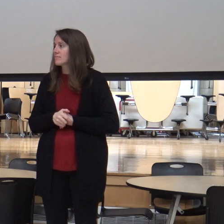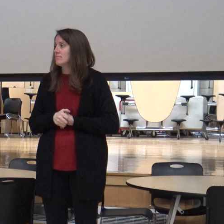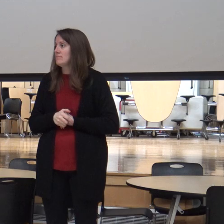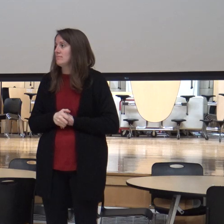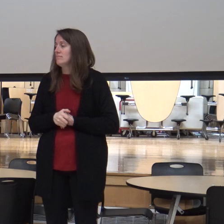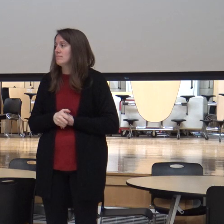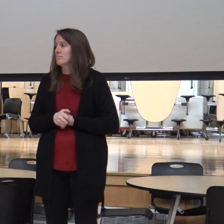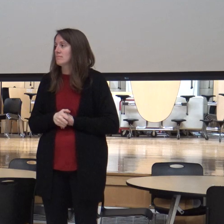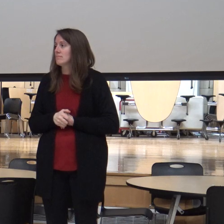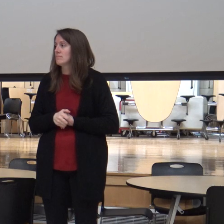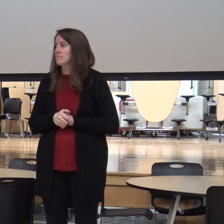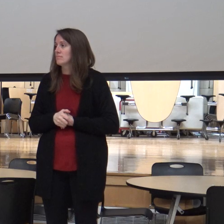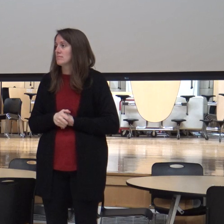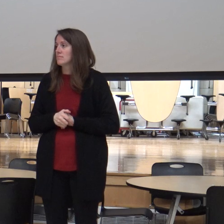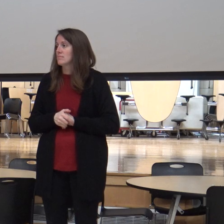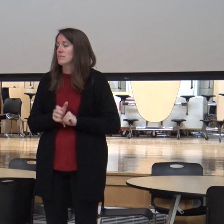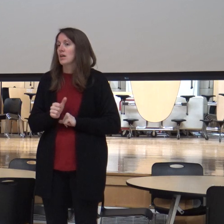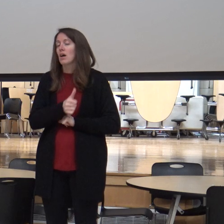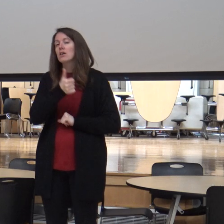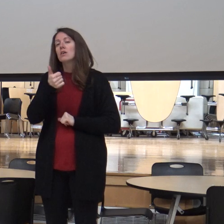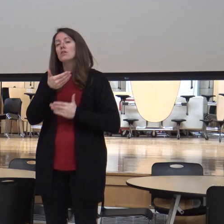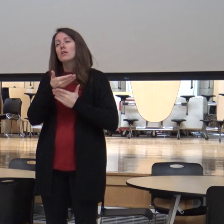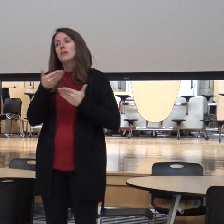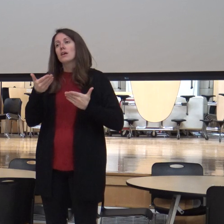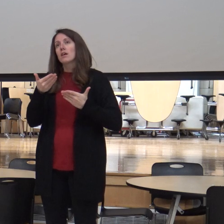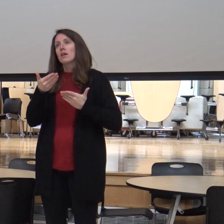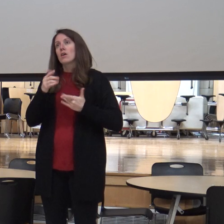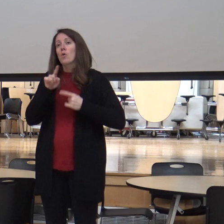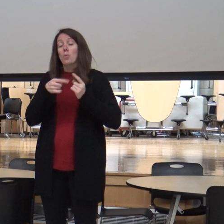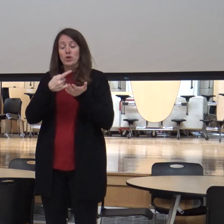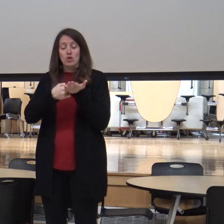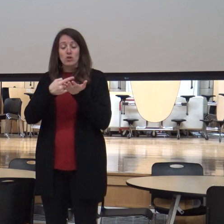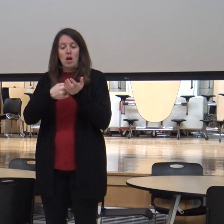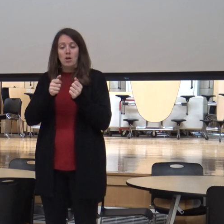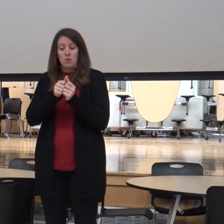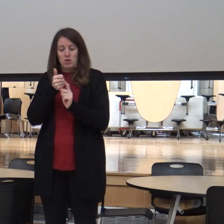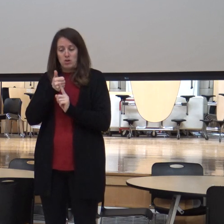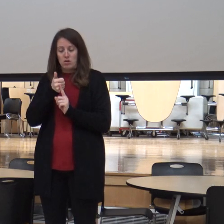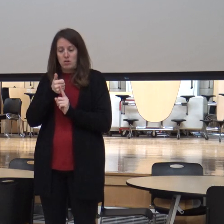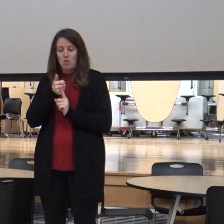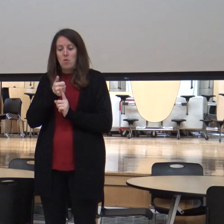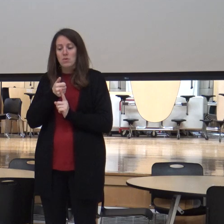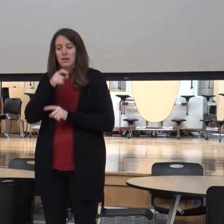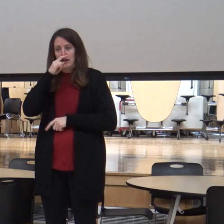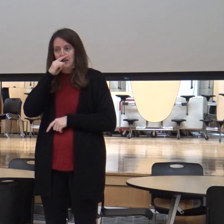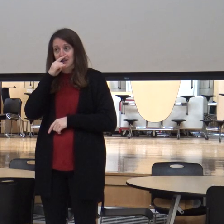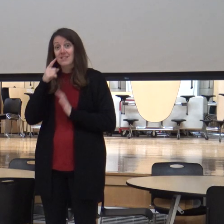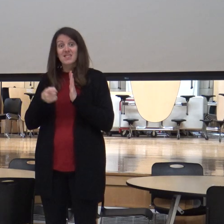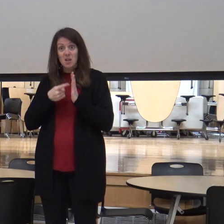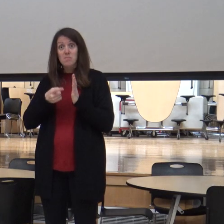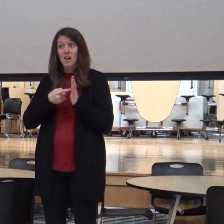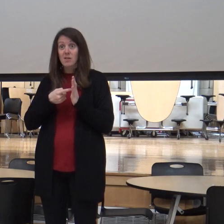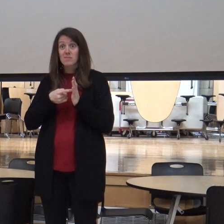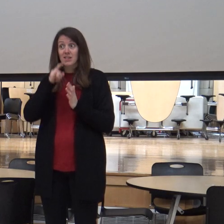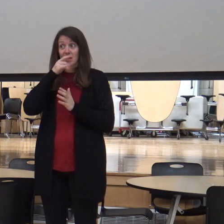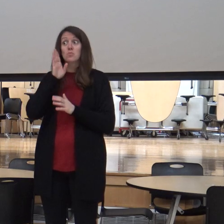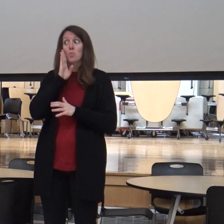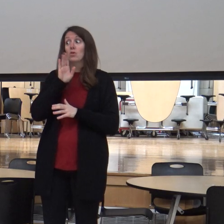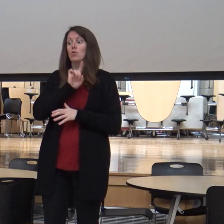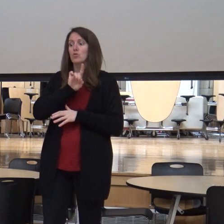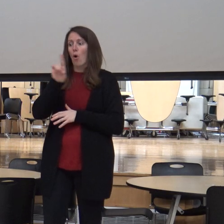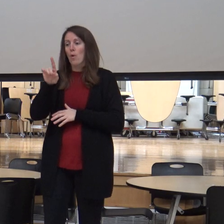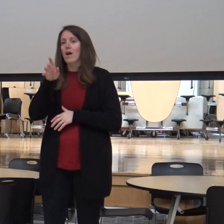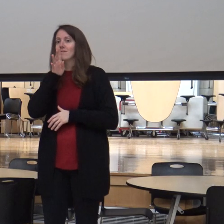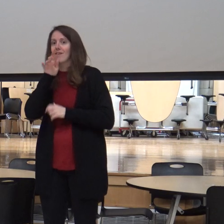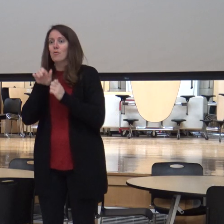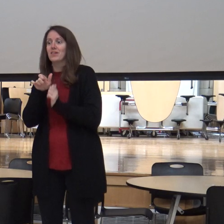One thing too, when you're talking with your kids, sometimes kids like to go to other kids when they're struggling. That's normal developmentally, that